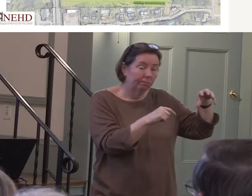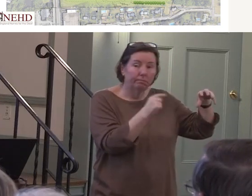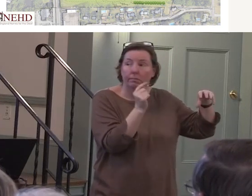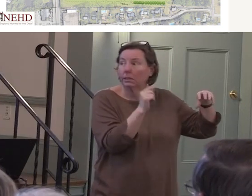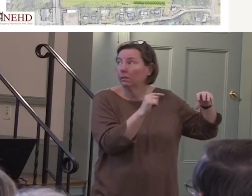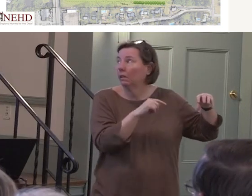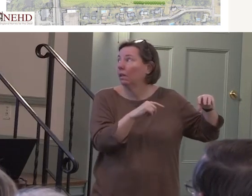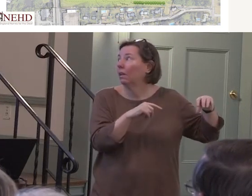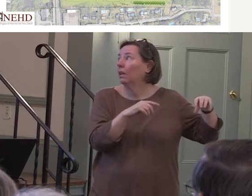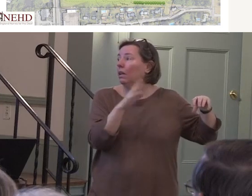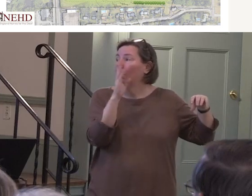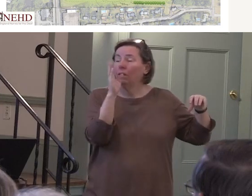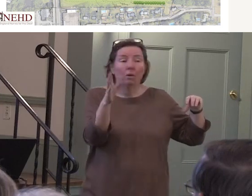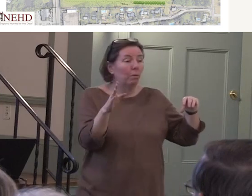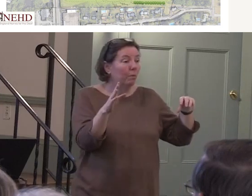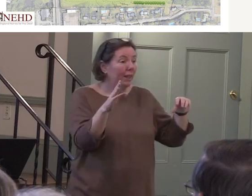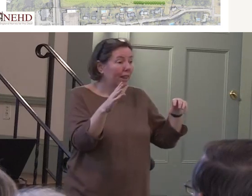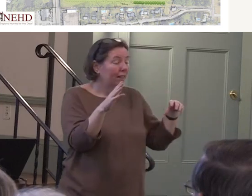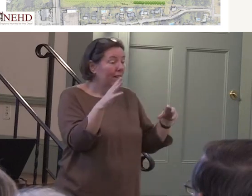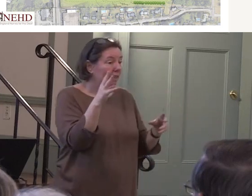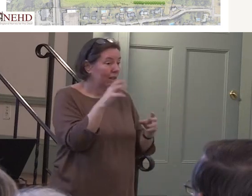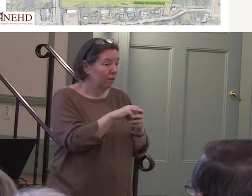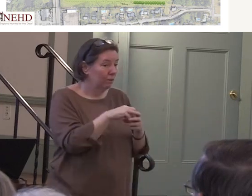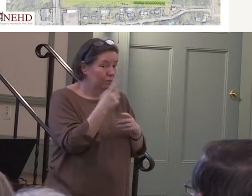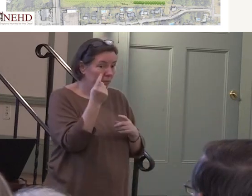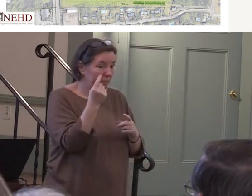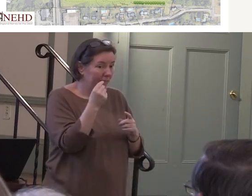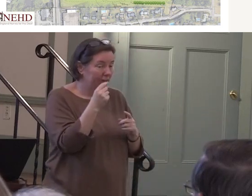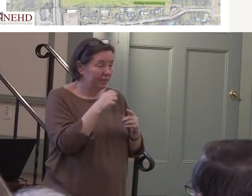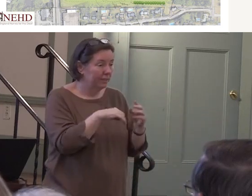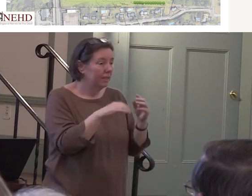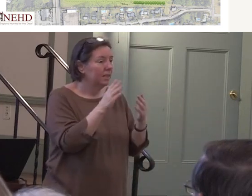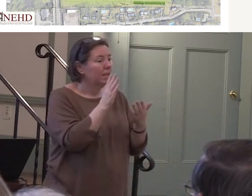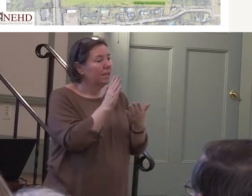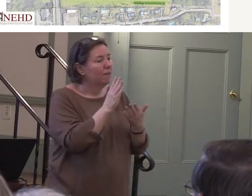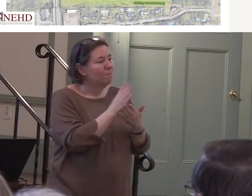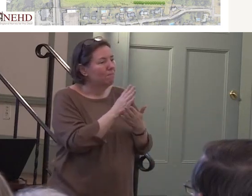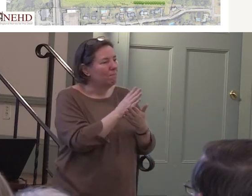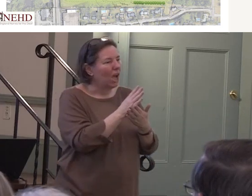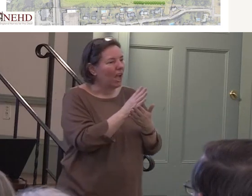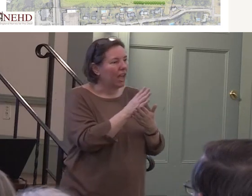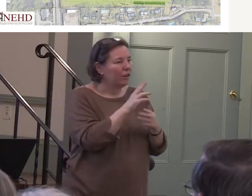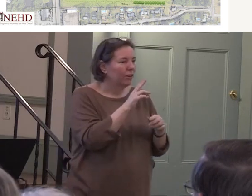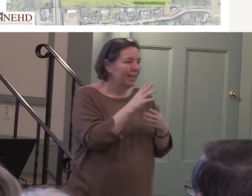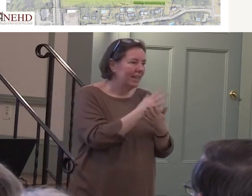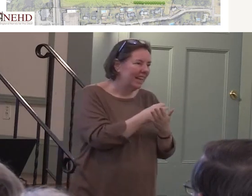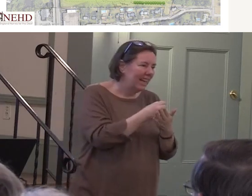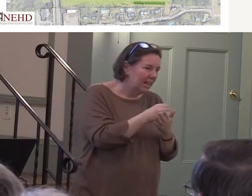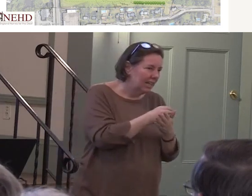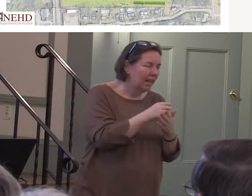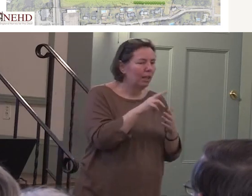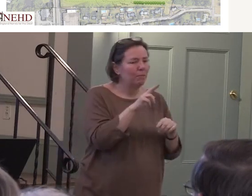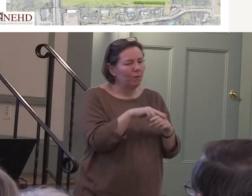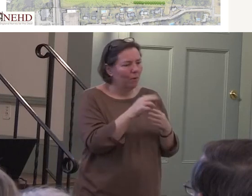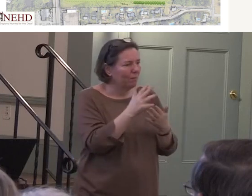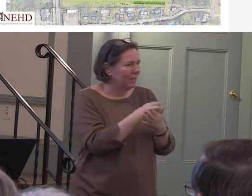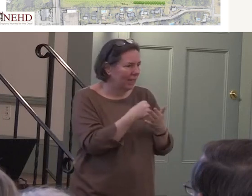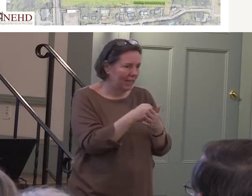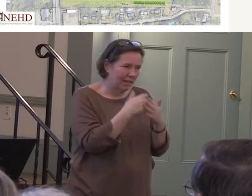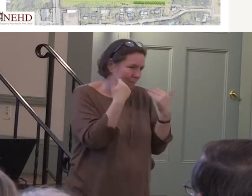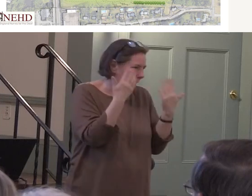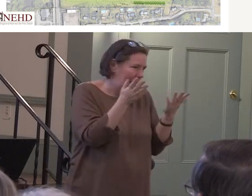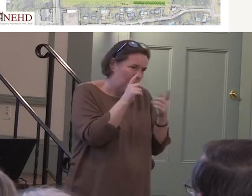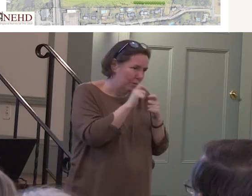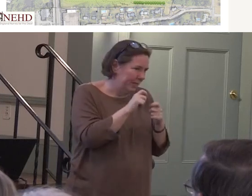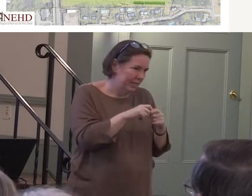And it will be made up of moderate income, normal income, different levels. I don't have all the